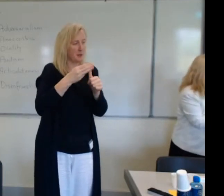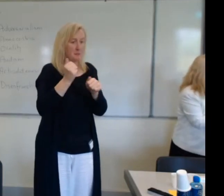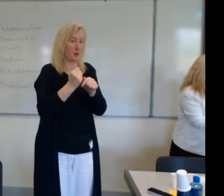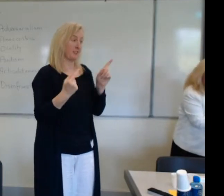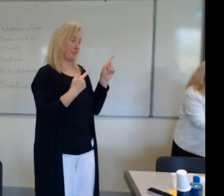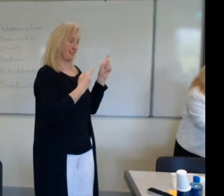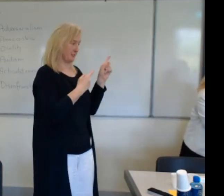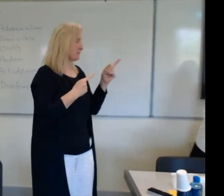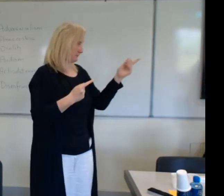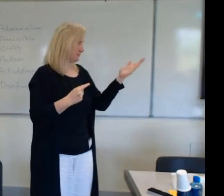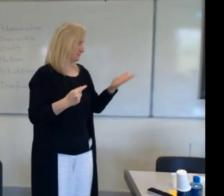But she's going to tell.